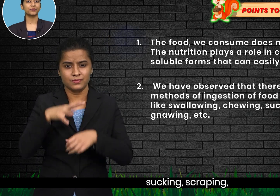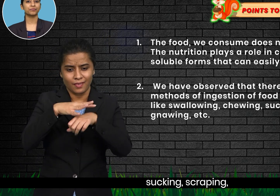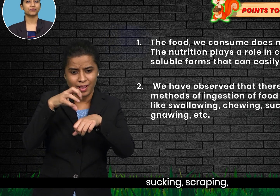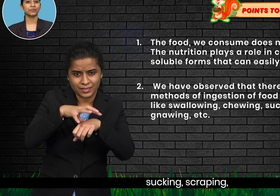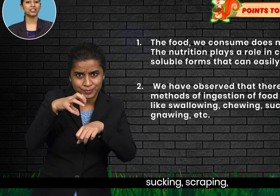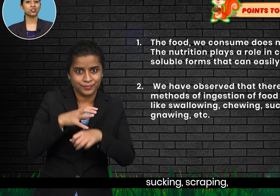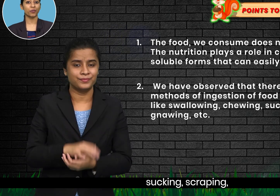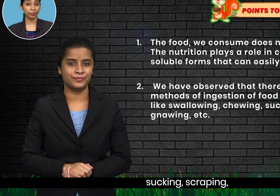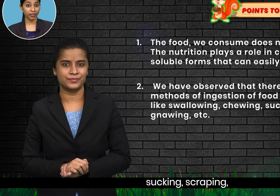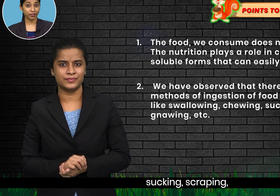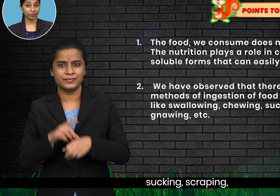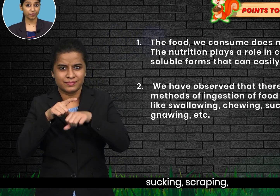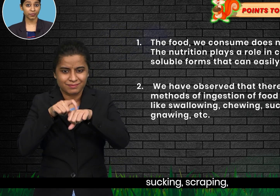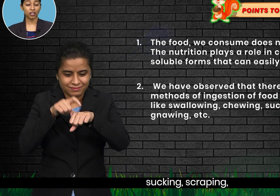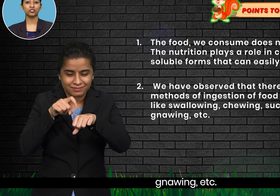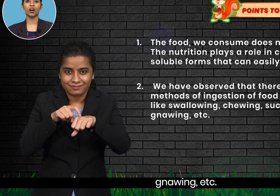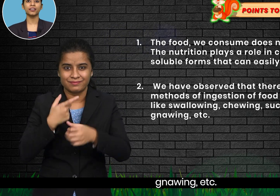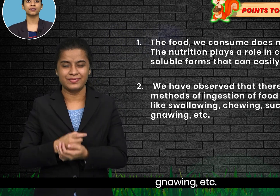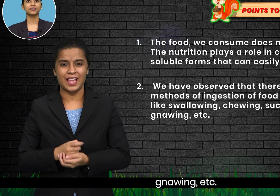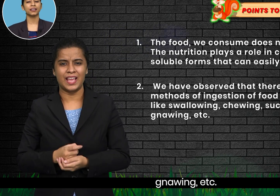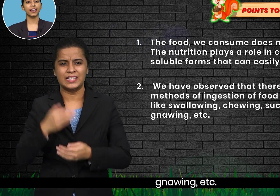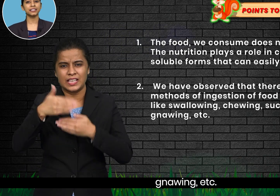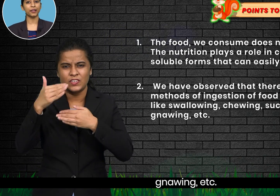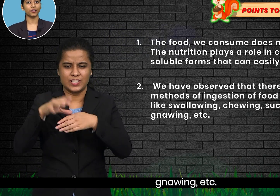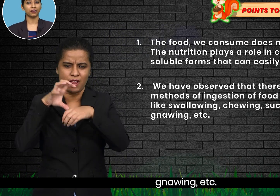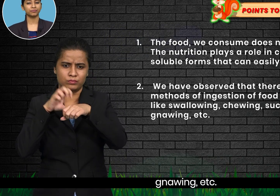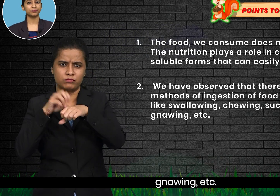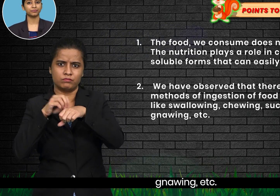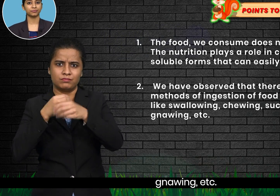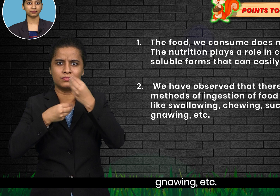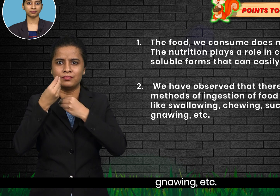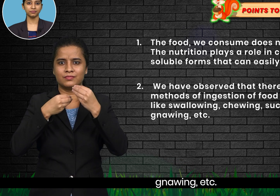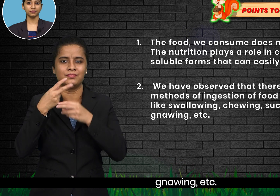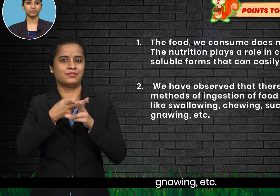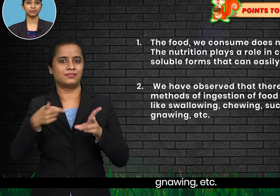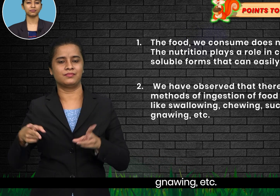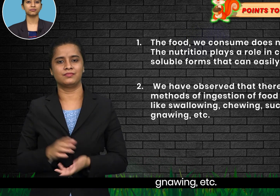sucking, scraping, gnawing, etc.